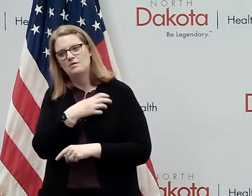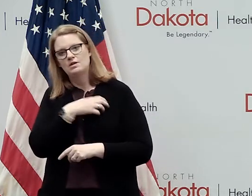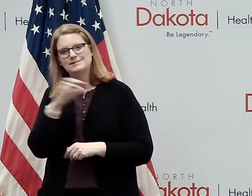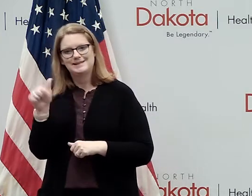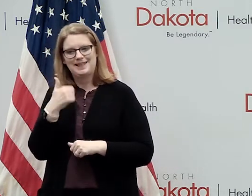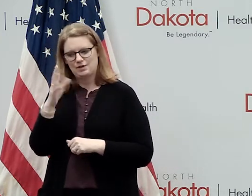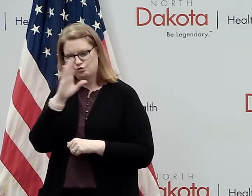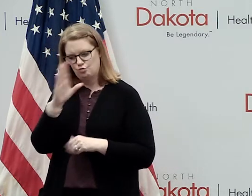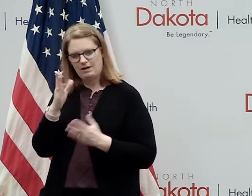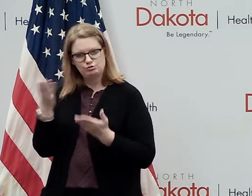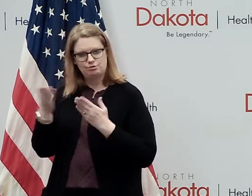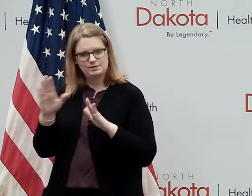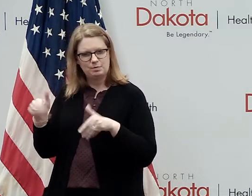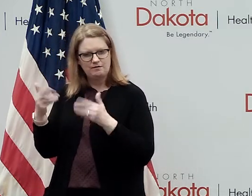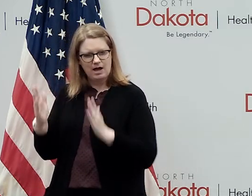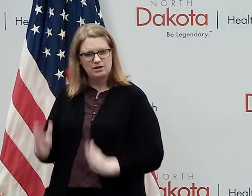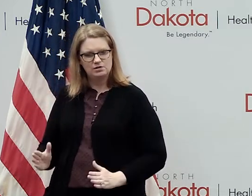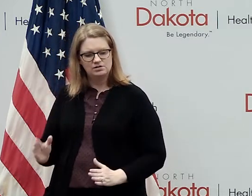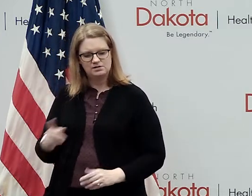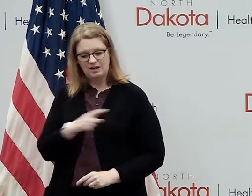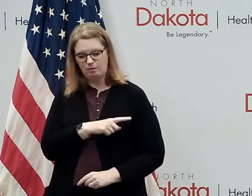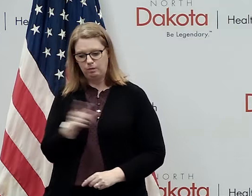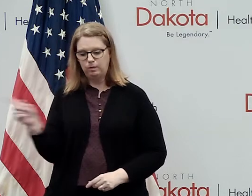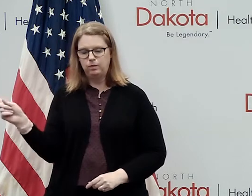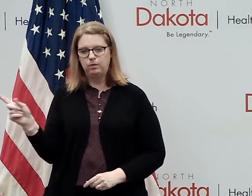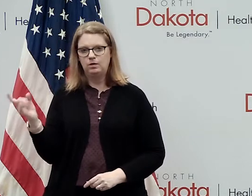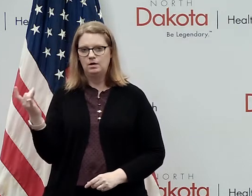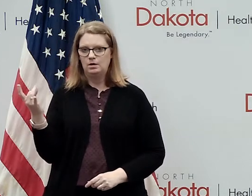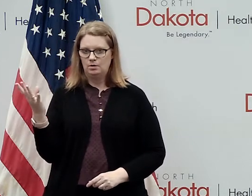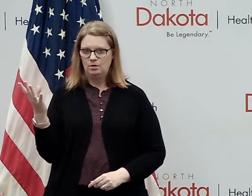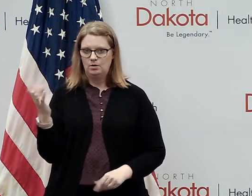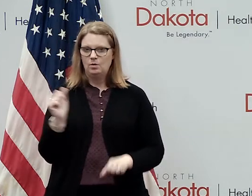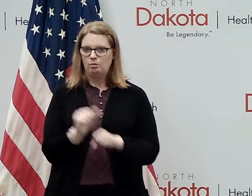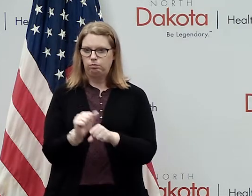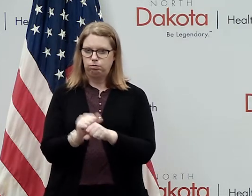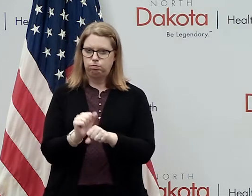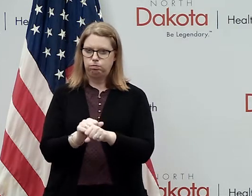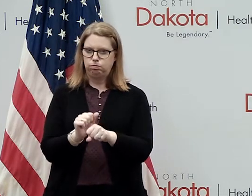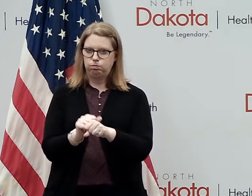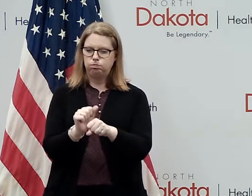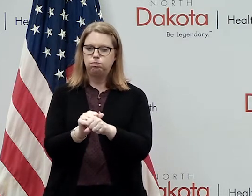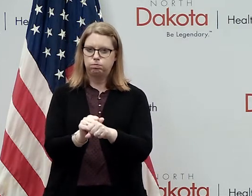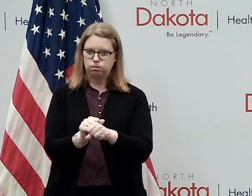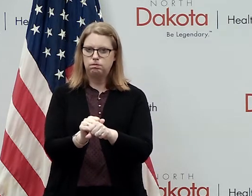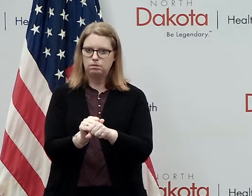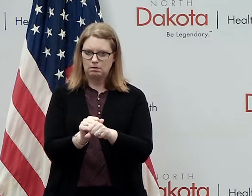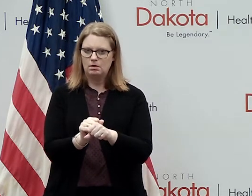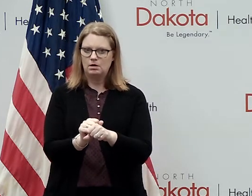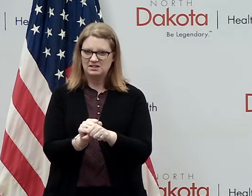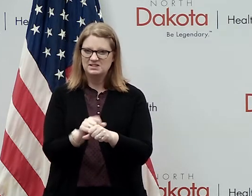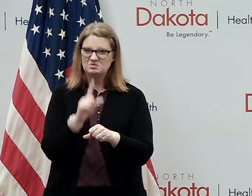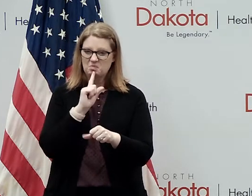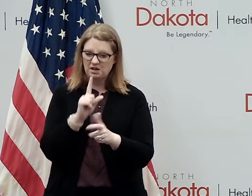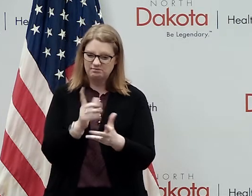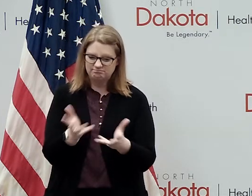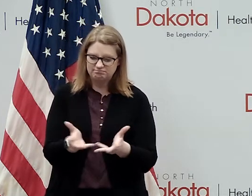direct service providers, have been working directly to support those who were impacted by